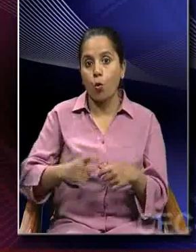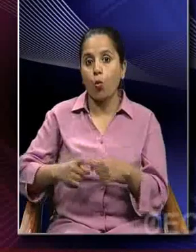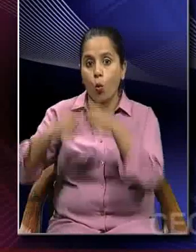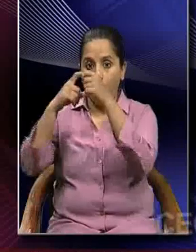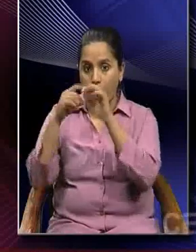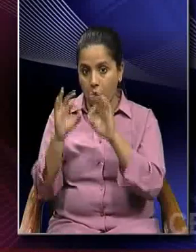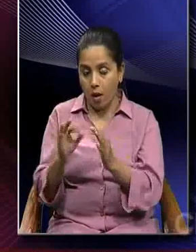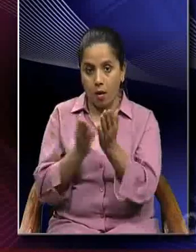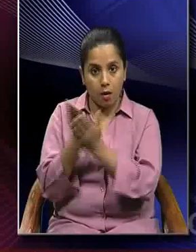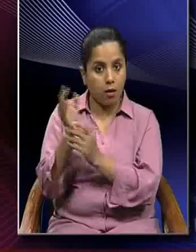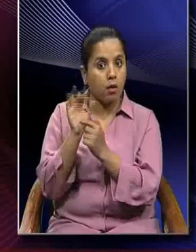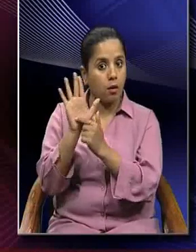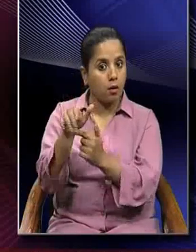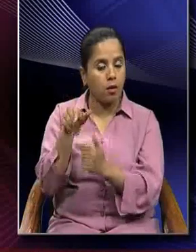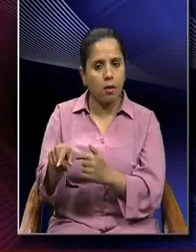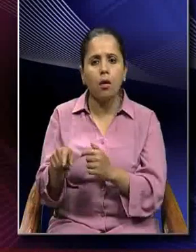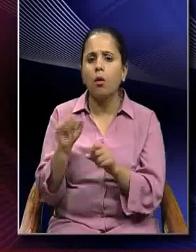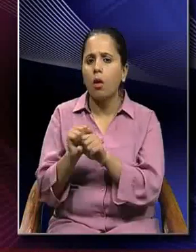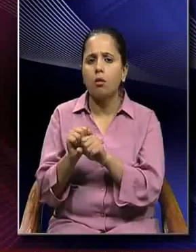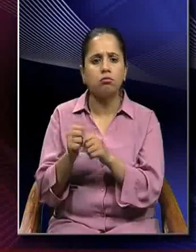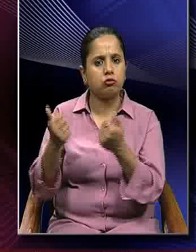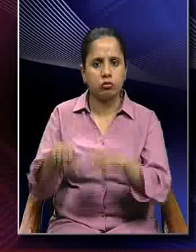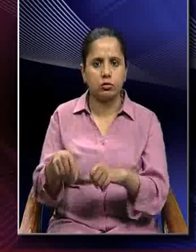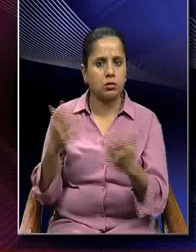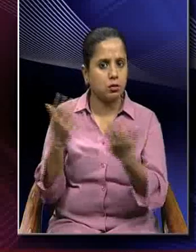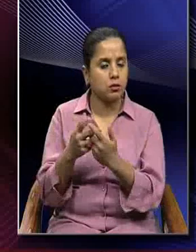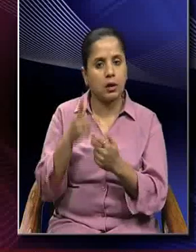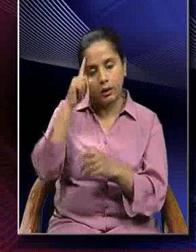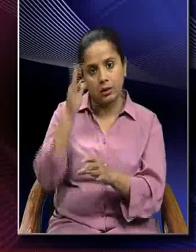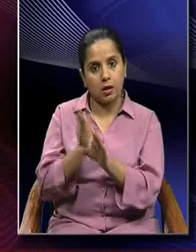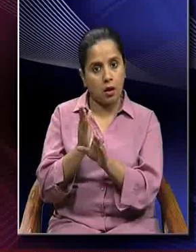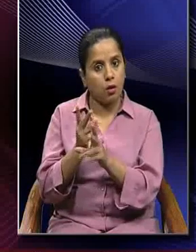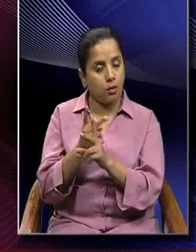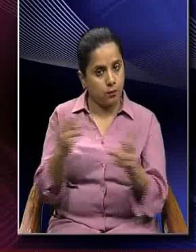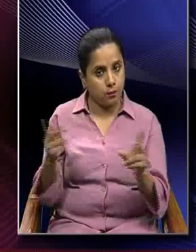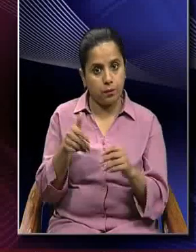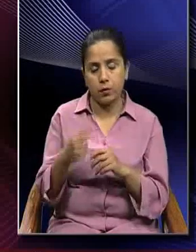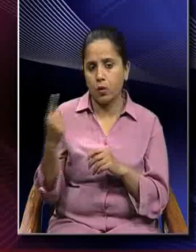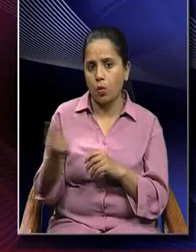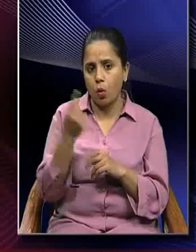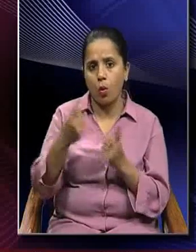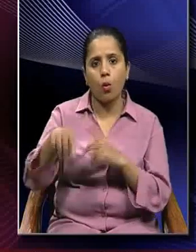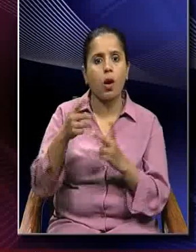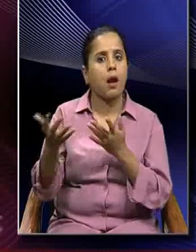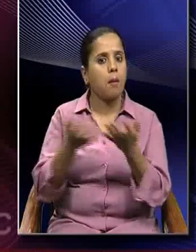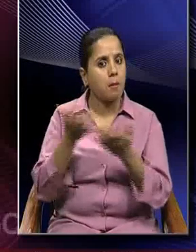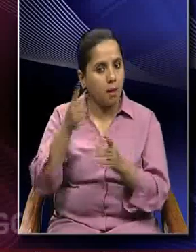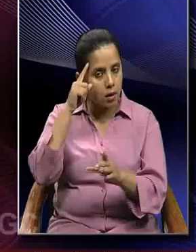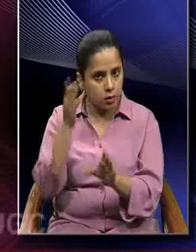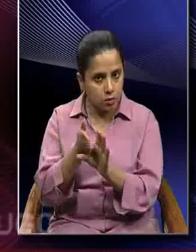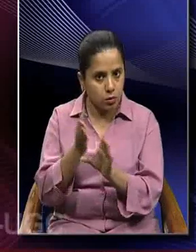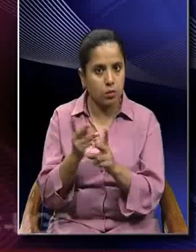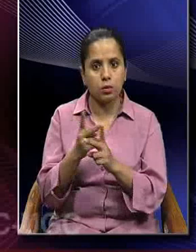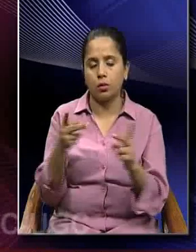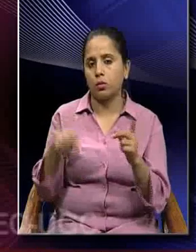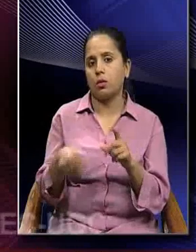approaches performed inadequately in the initial stages of psychology, and only the area of marketing psychology had embraced